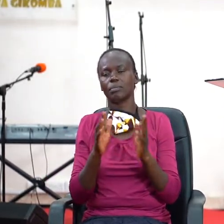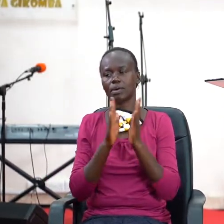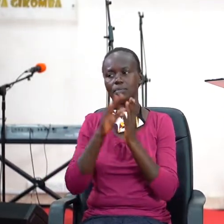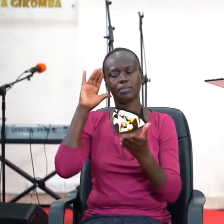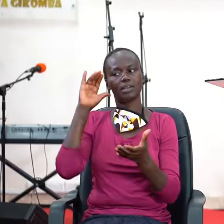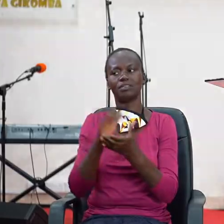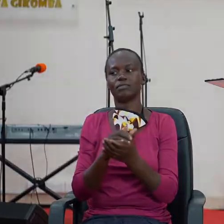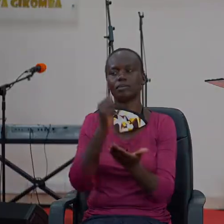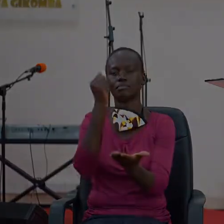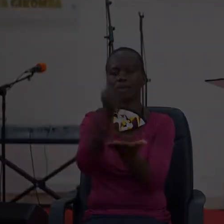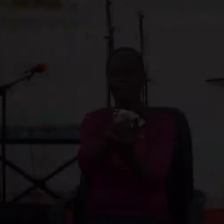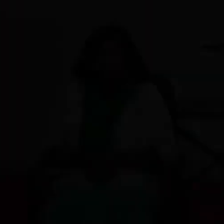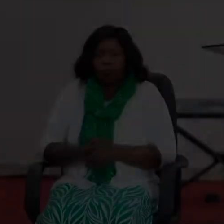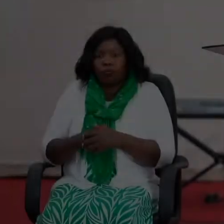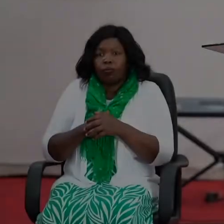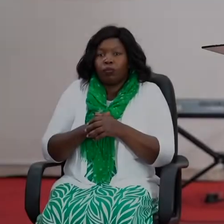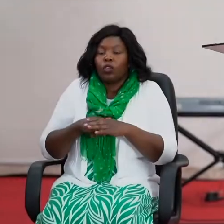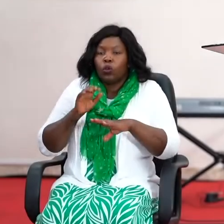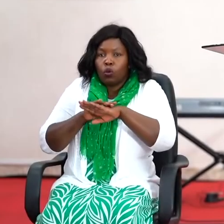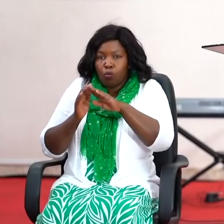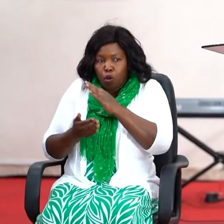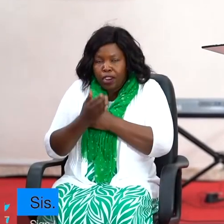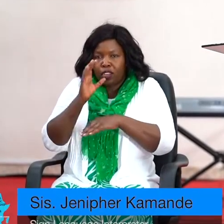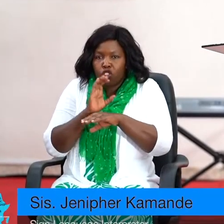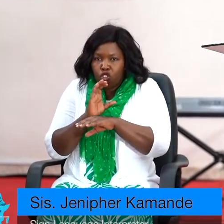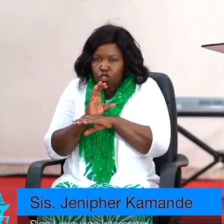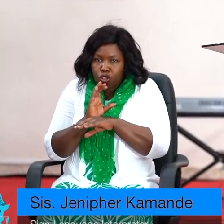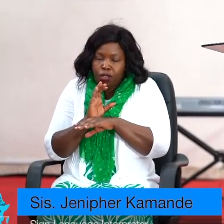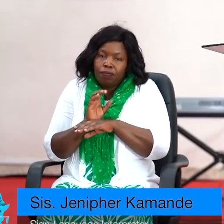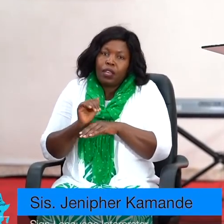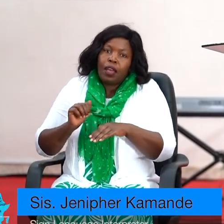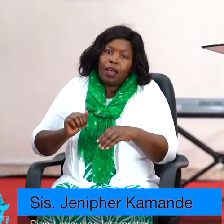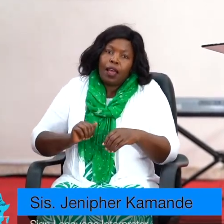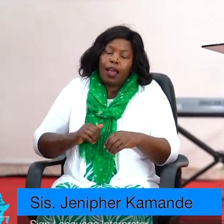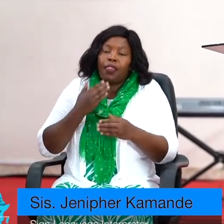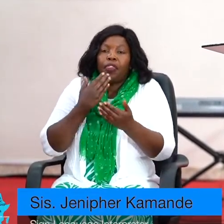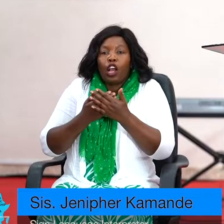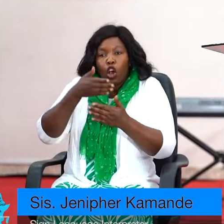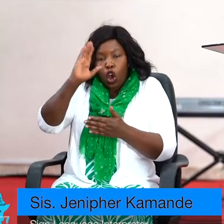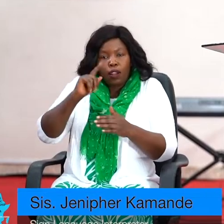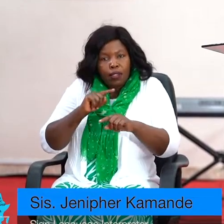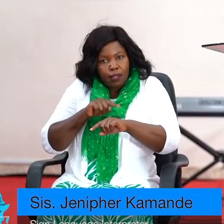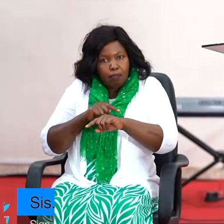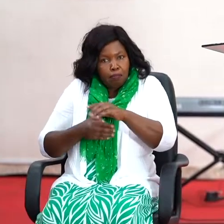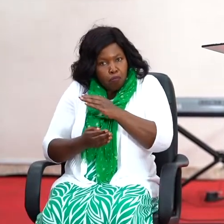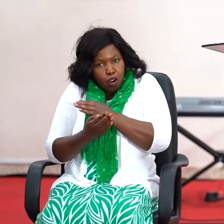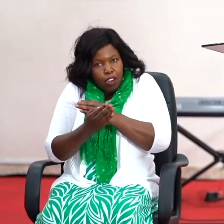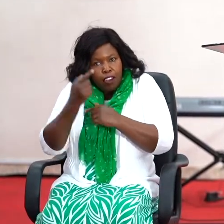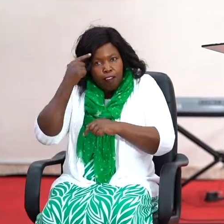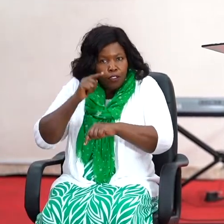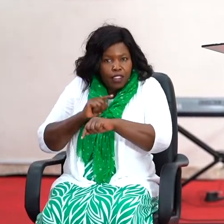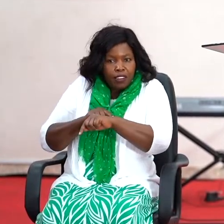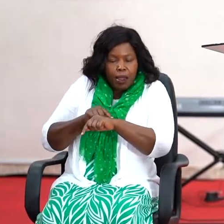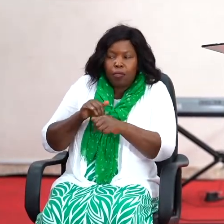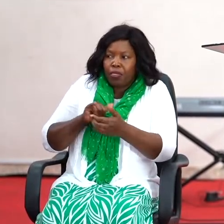na kuamini. Amen. Good morning, church. I am praising God this morning because of this opportunity that